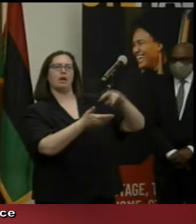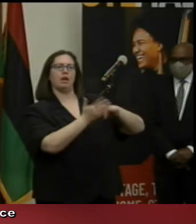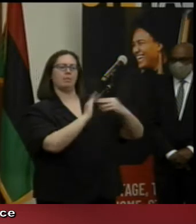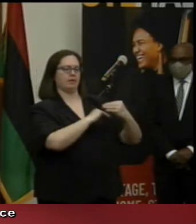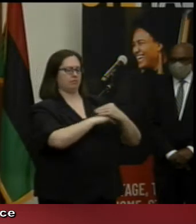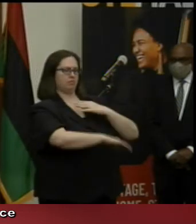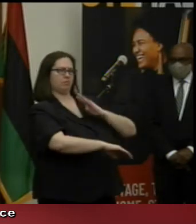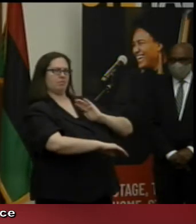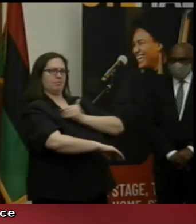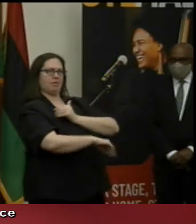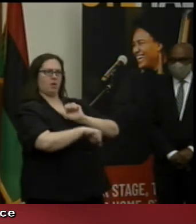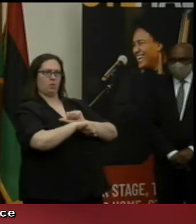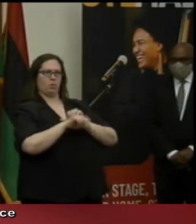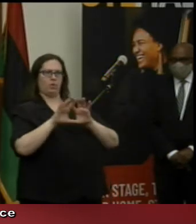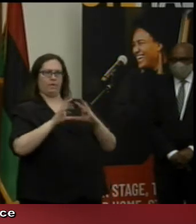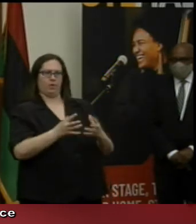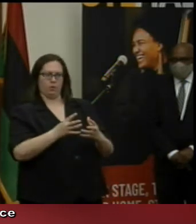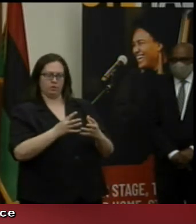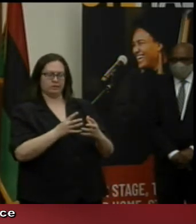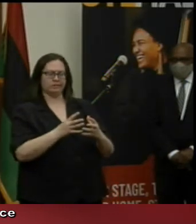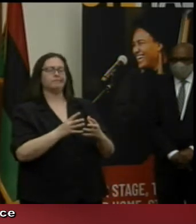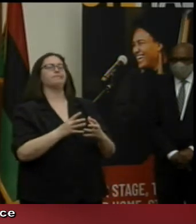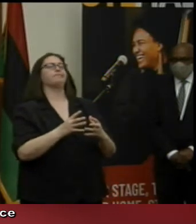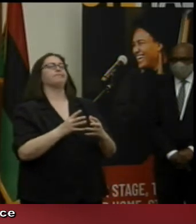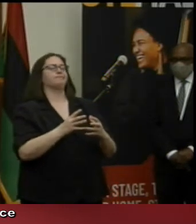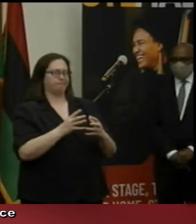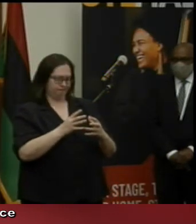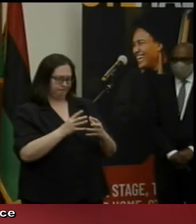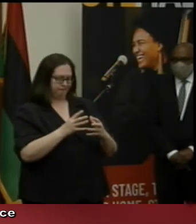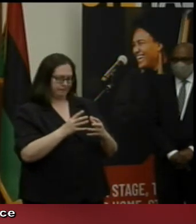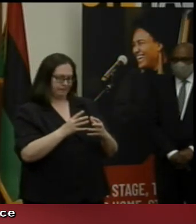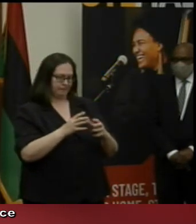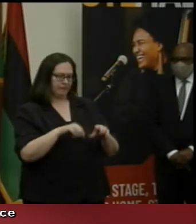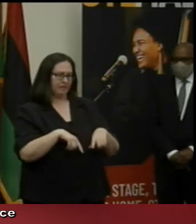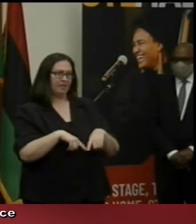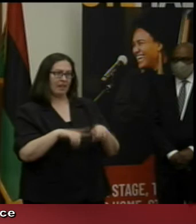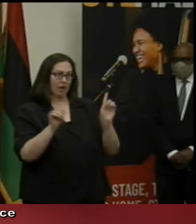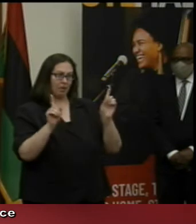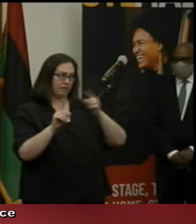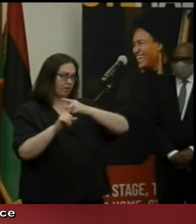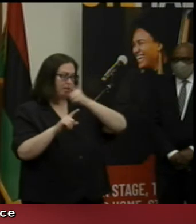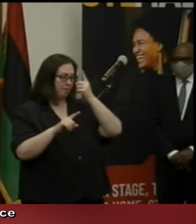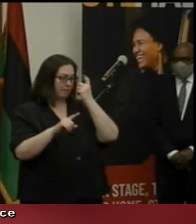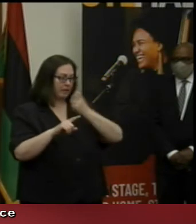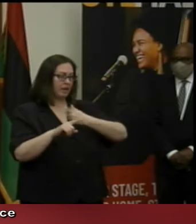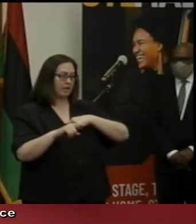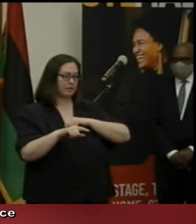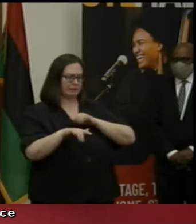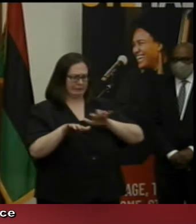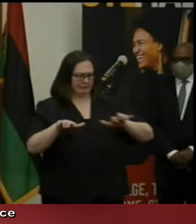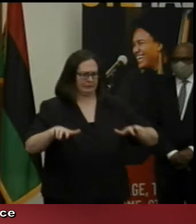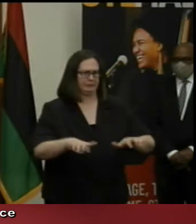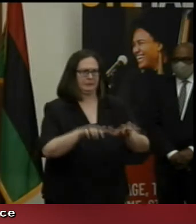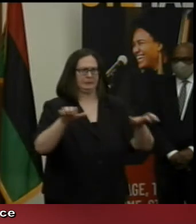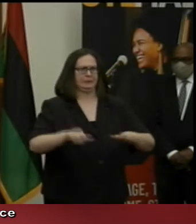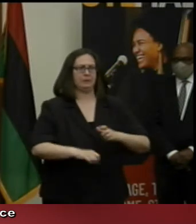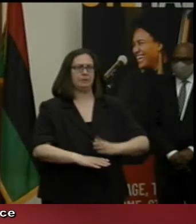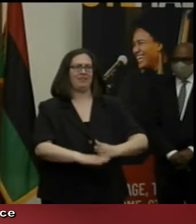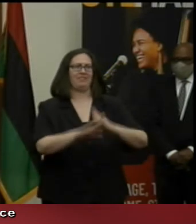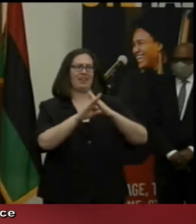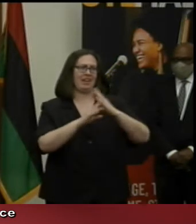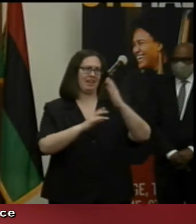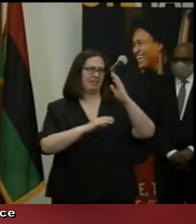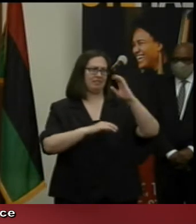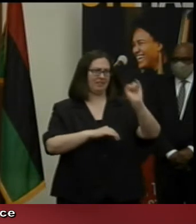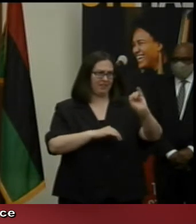workforce. However, due to infection control practices that have been implemented across city